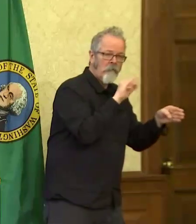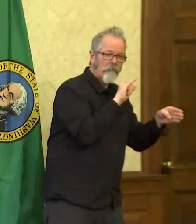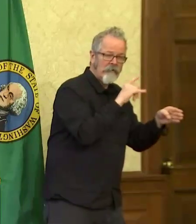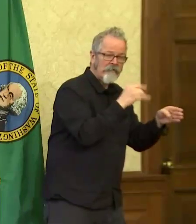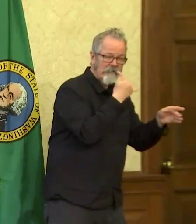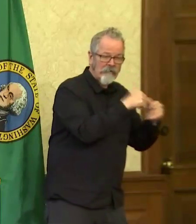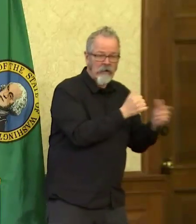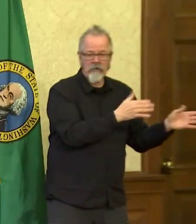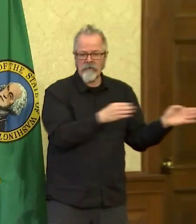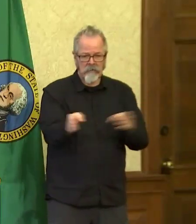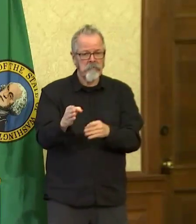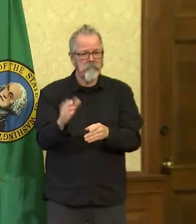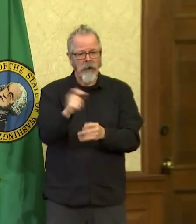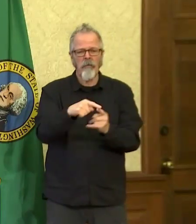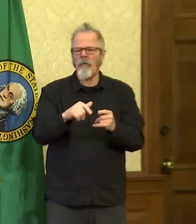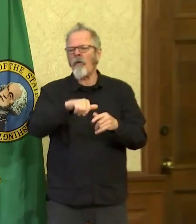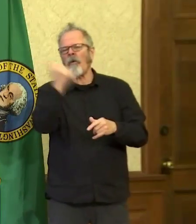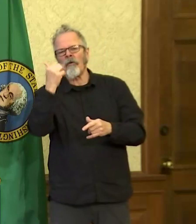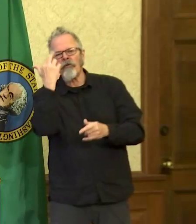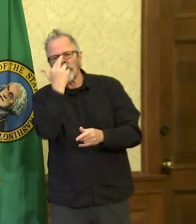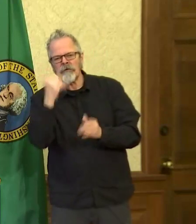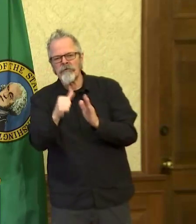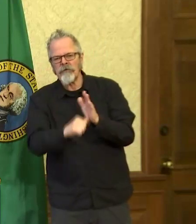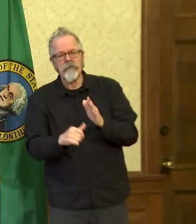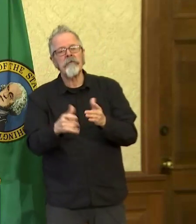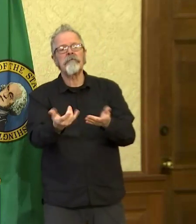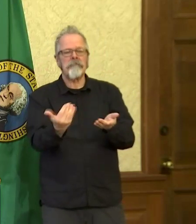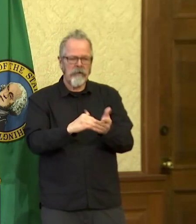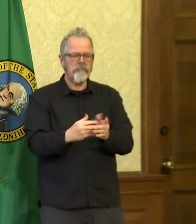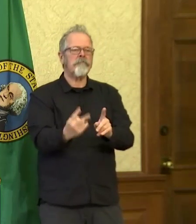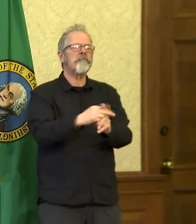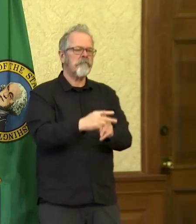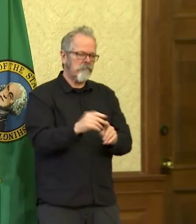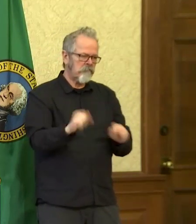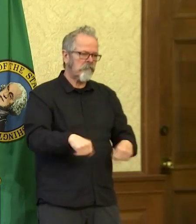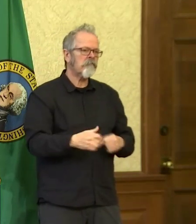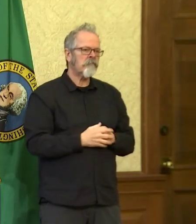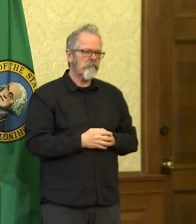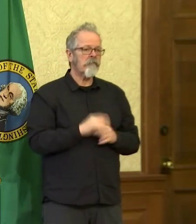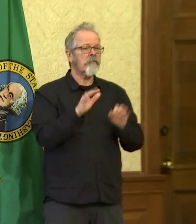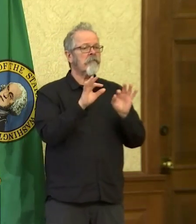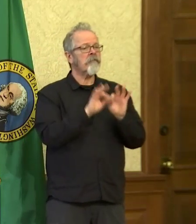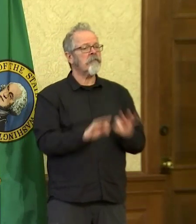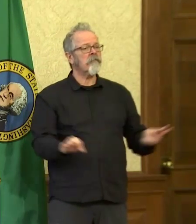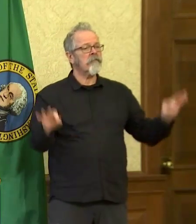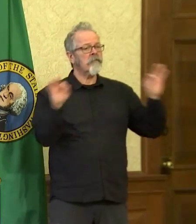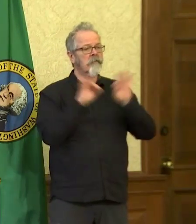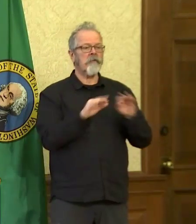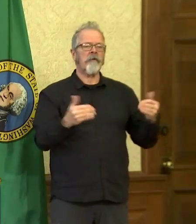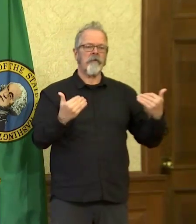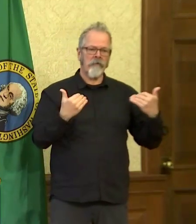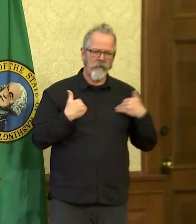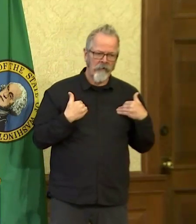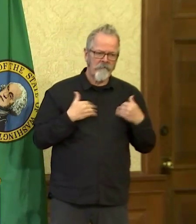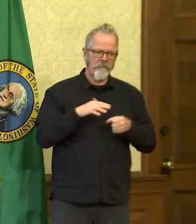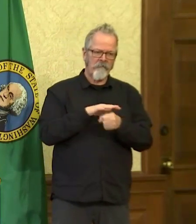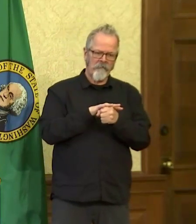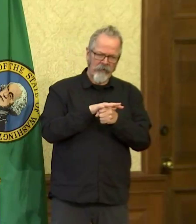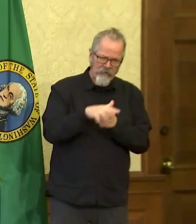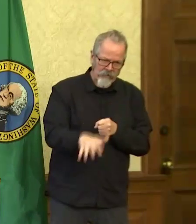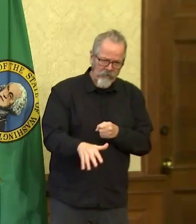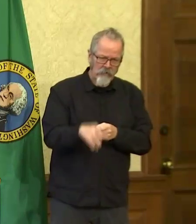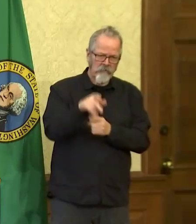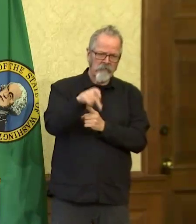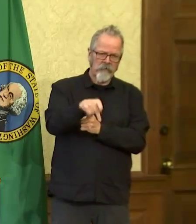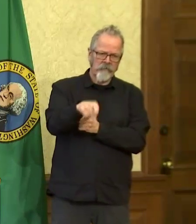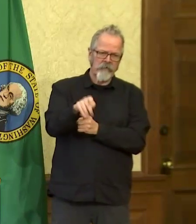So those things are under consideration, as well as some outdoor recreation. We'll have more to say about that in the next few days. Your second question was a little garbled.